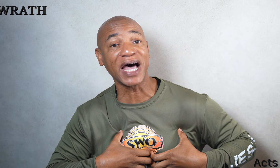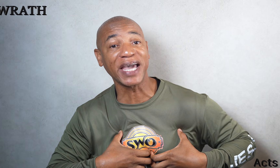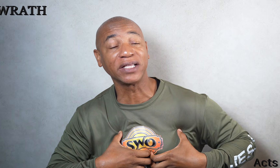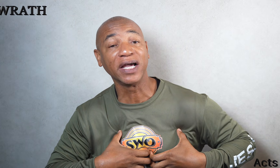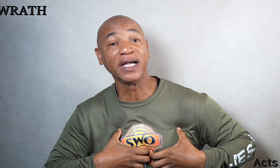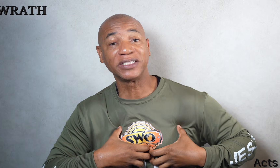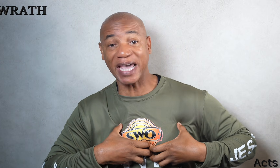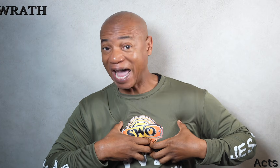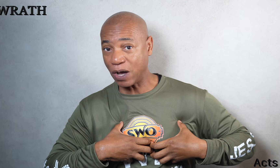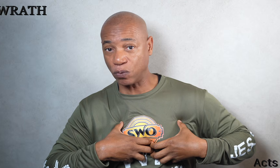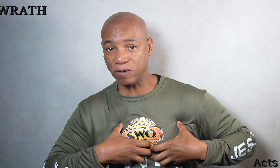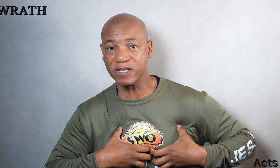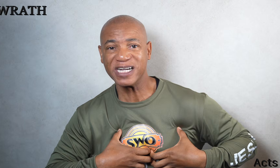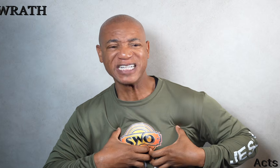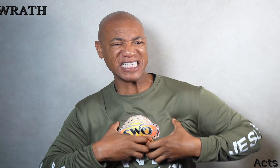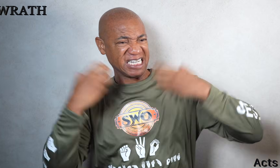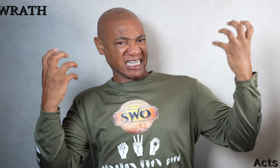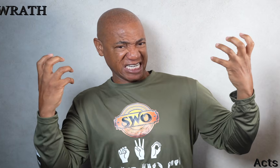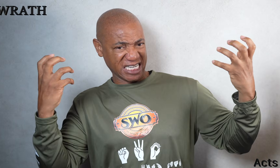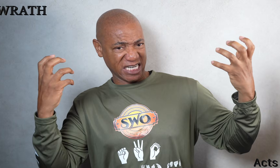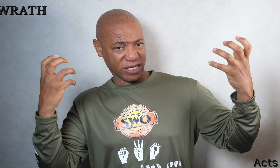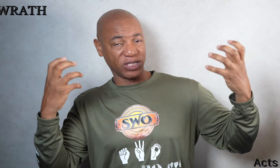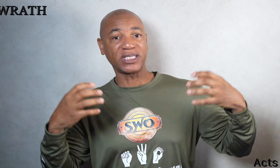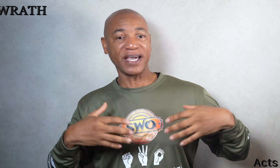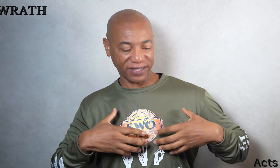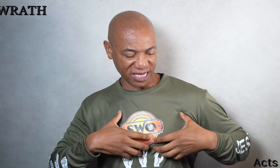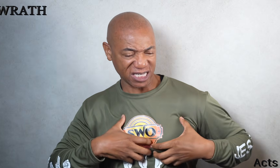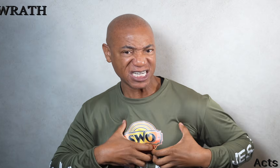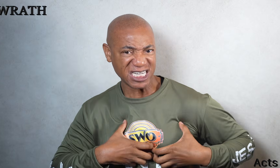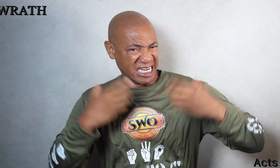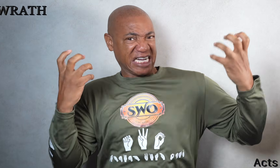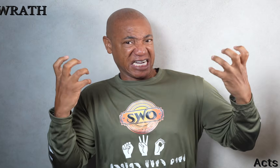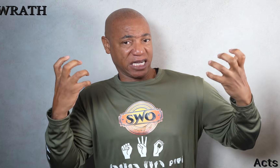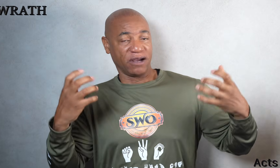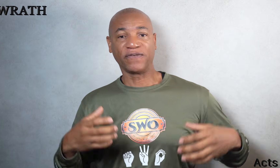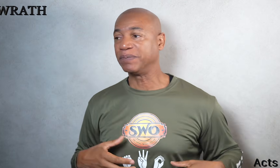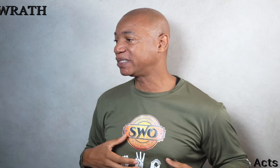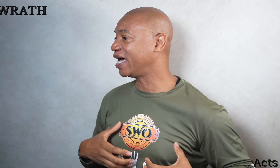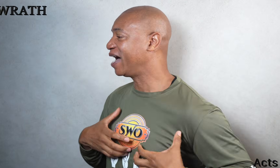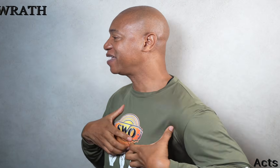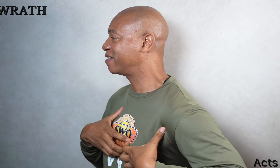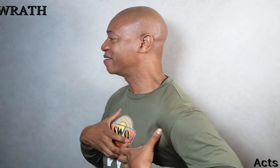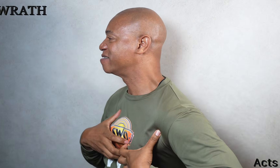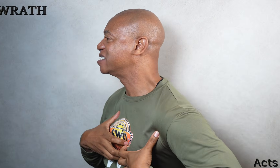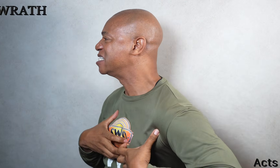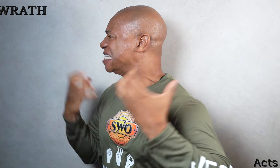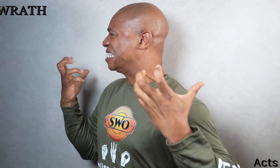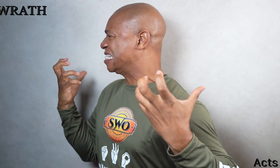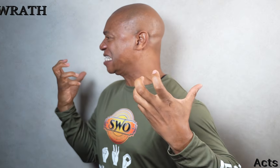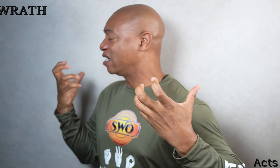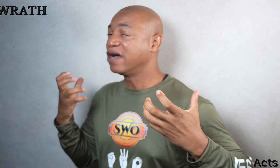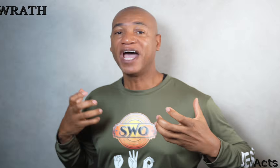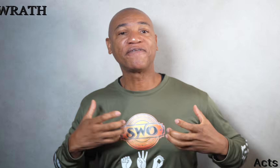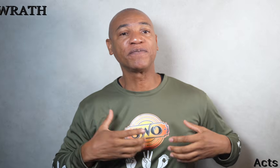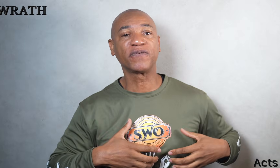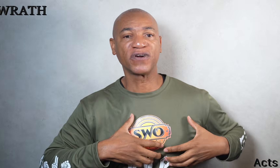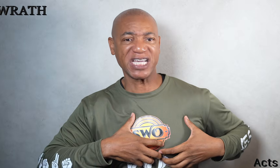inside to outward. Just like this. From the side and from the front